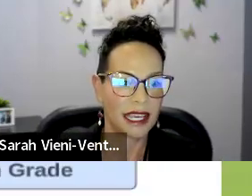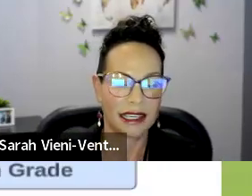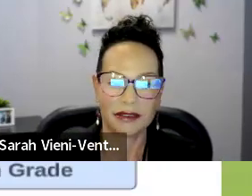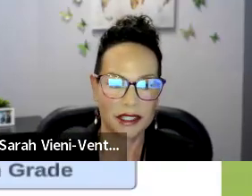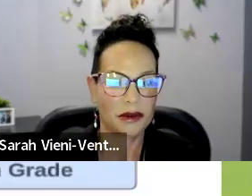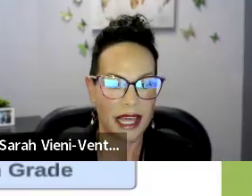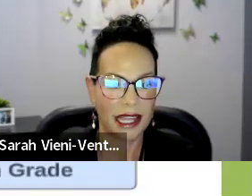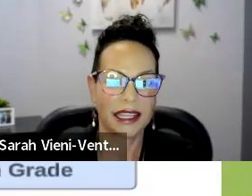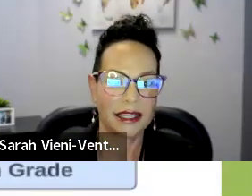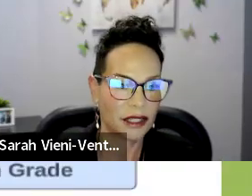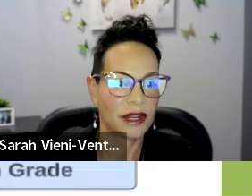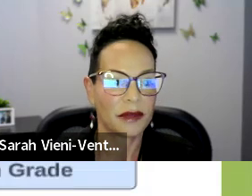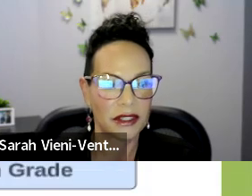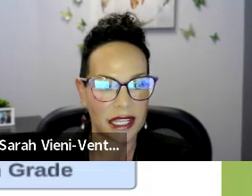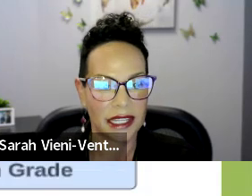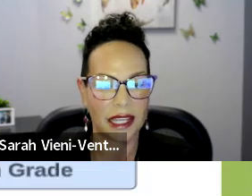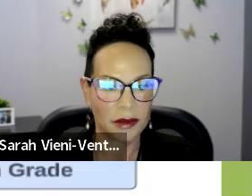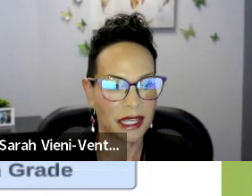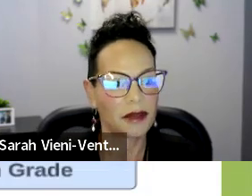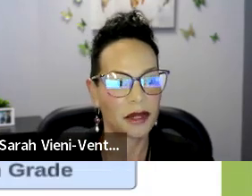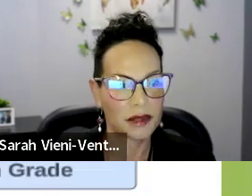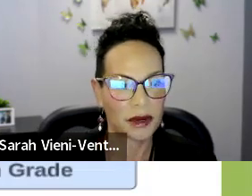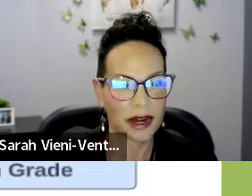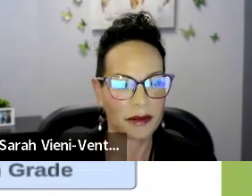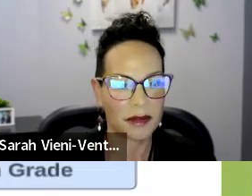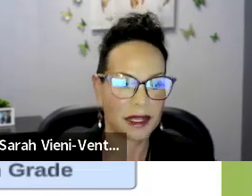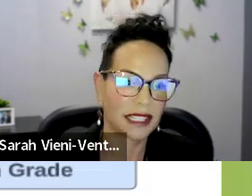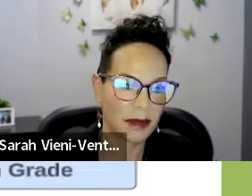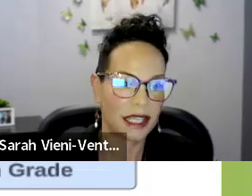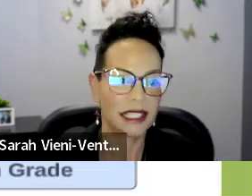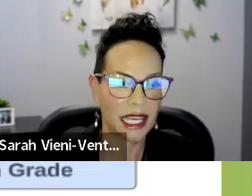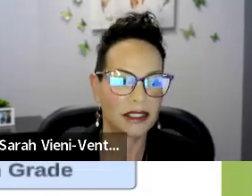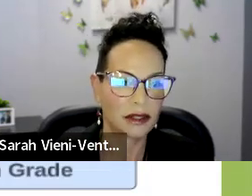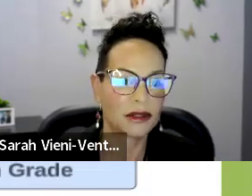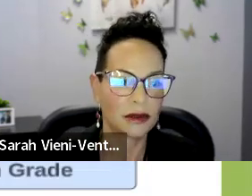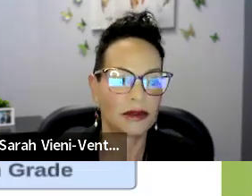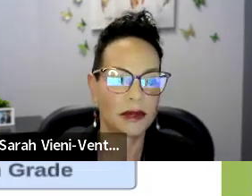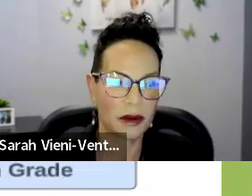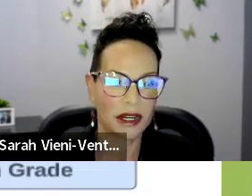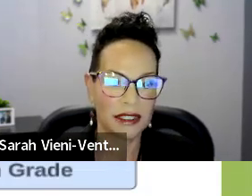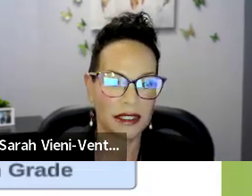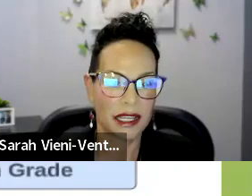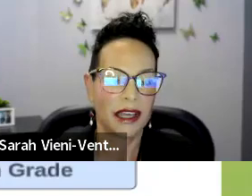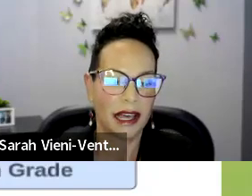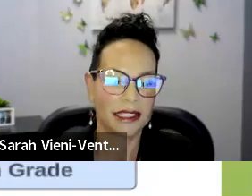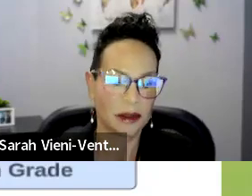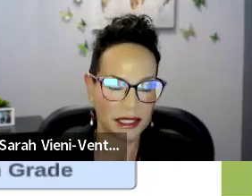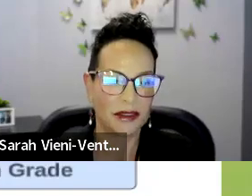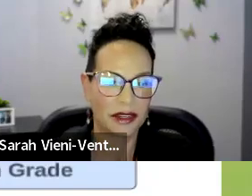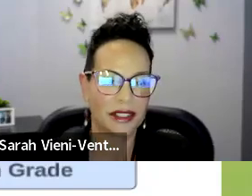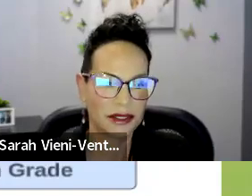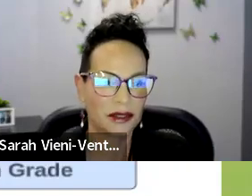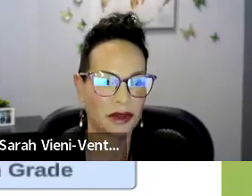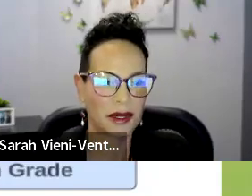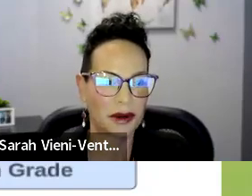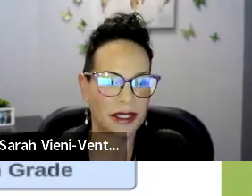they would be taking, if they scored that and they continued on with their study, they would be in the Bridge program, which means they'd be in a DSU dual enrollment course, Delaware